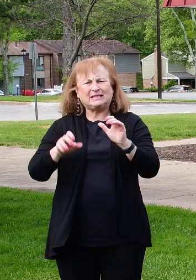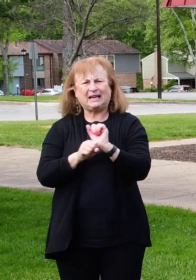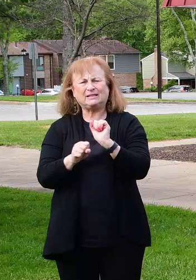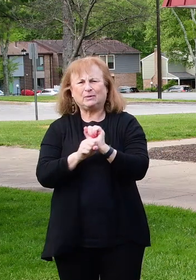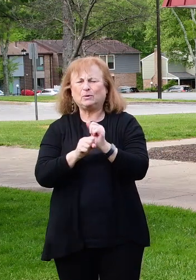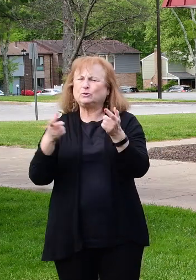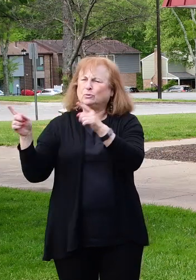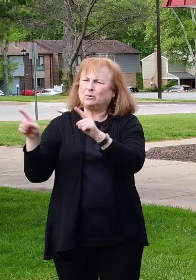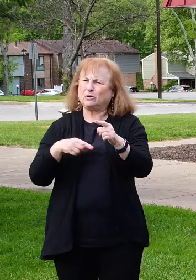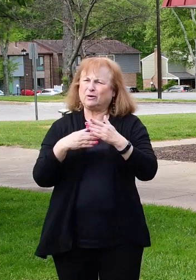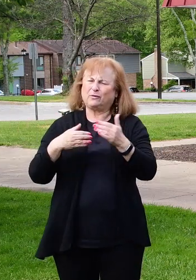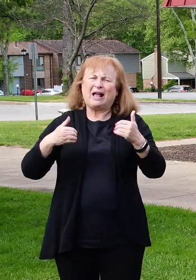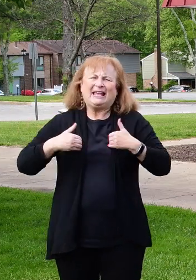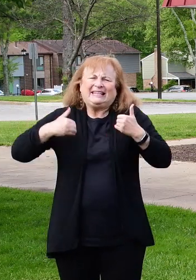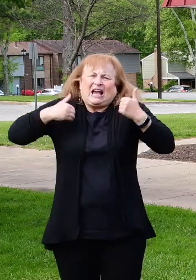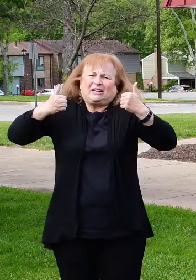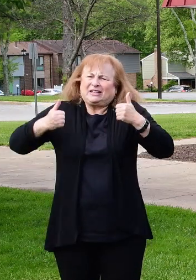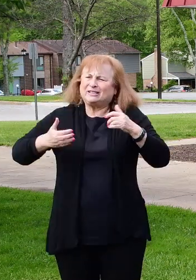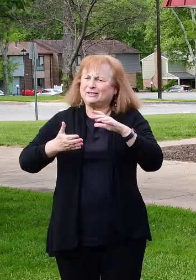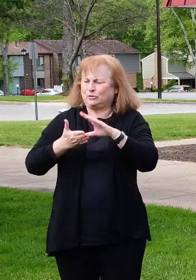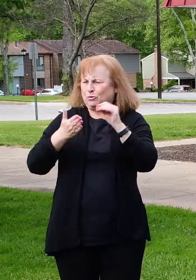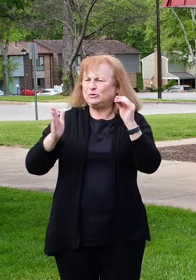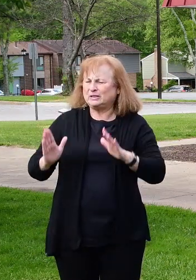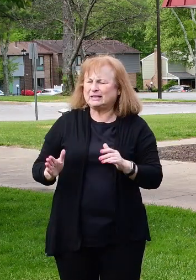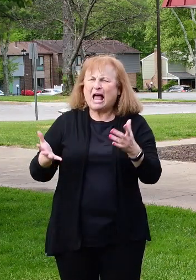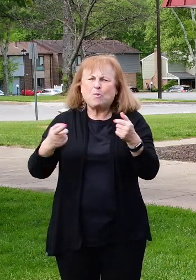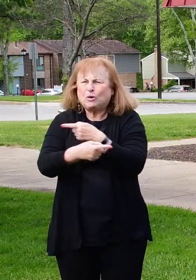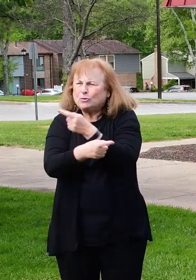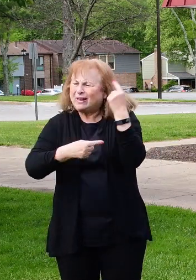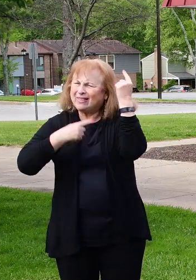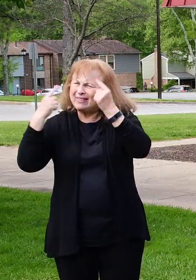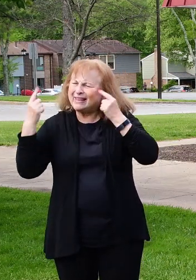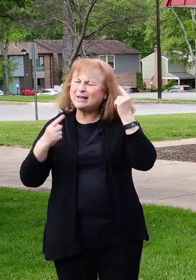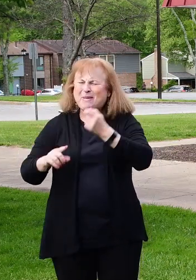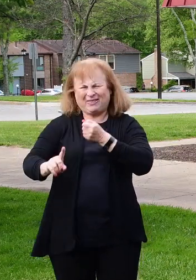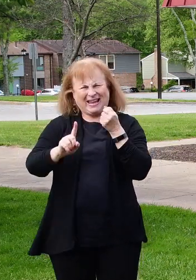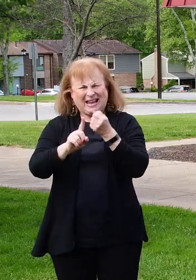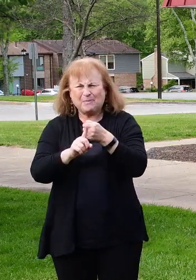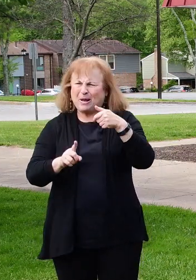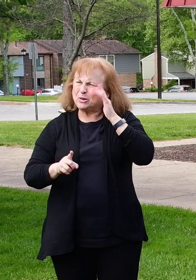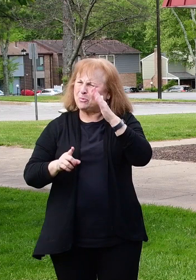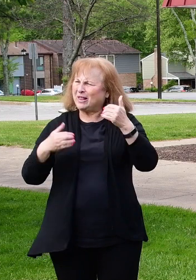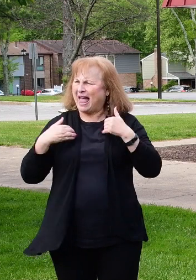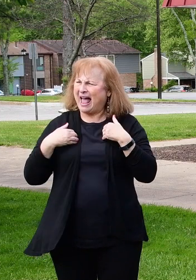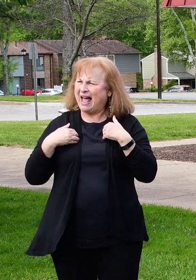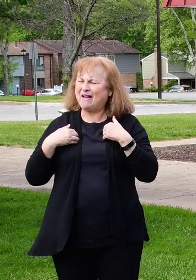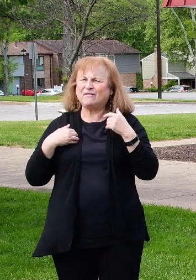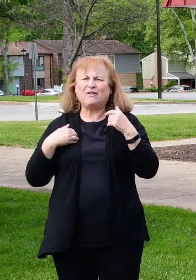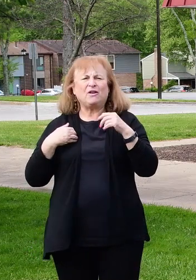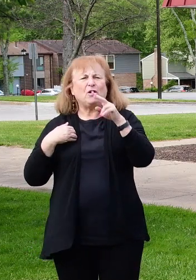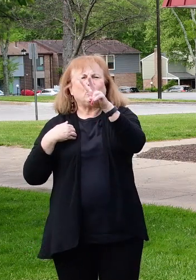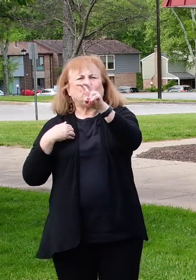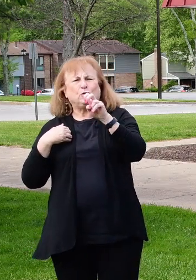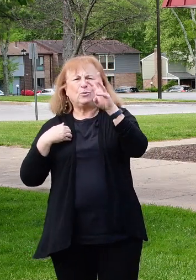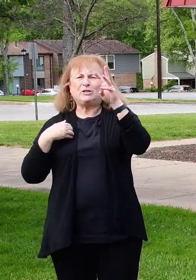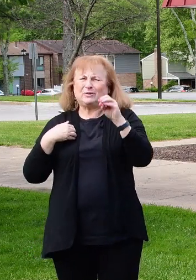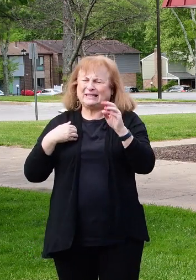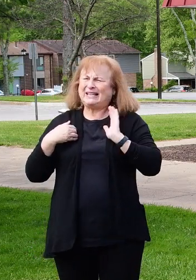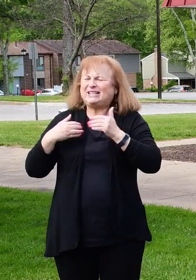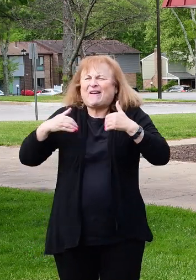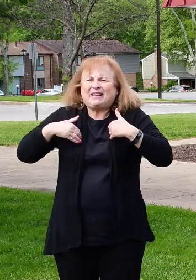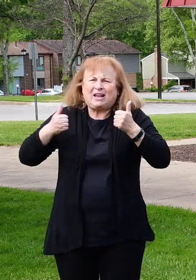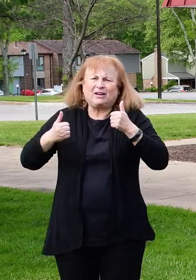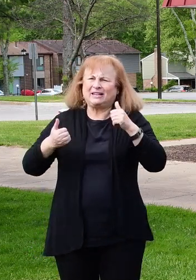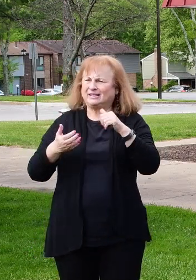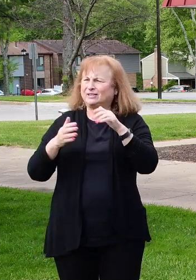work to occur for our youngest learners. So I want you to think about the impact that this will have for 260 of our